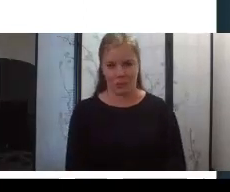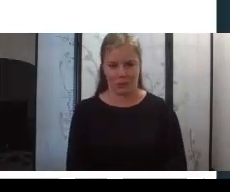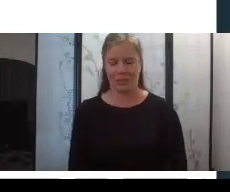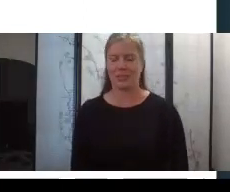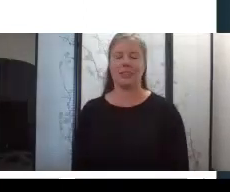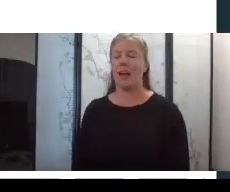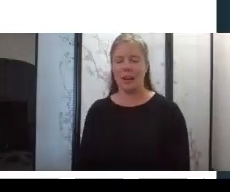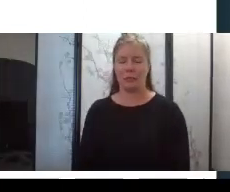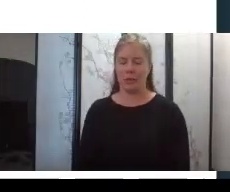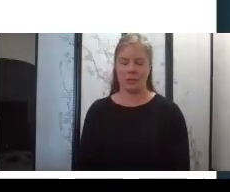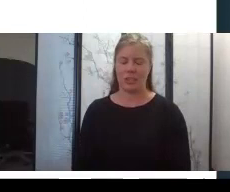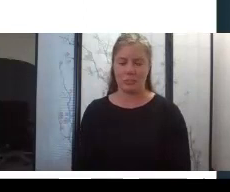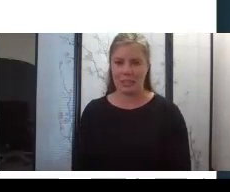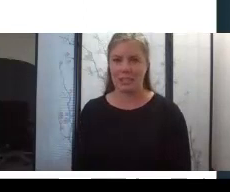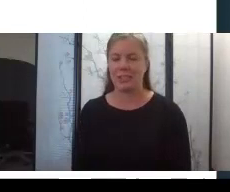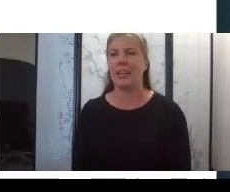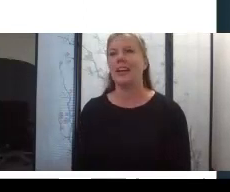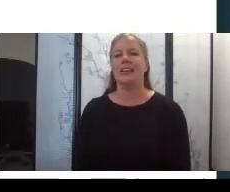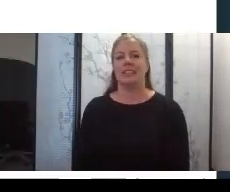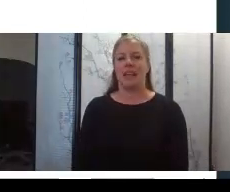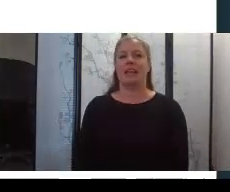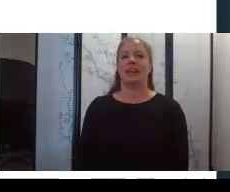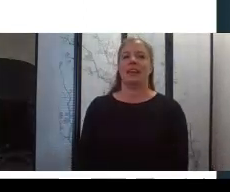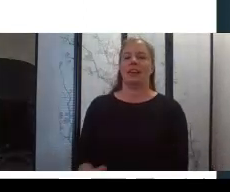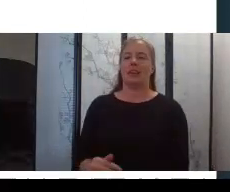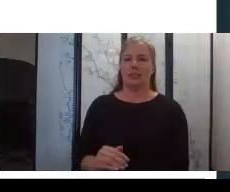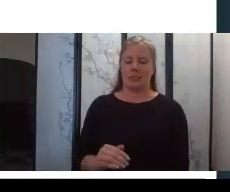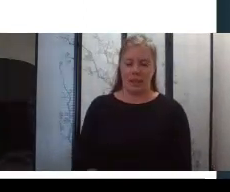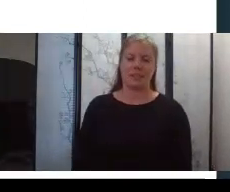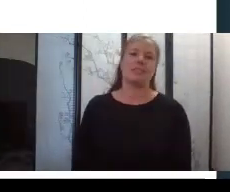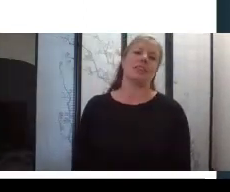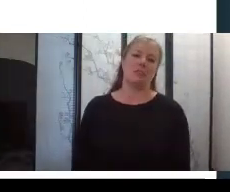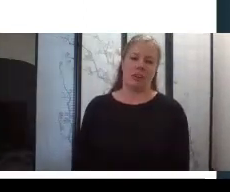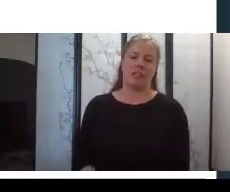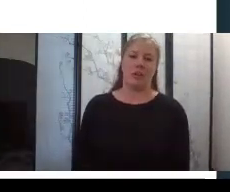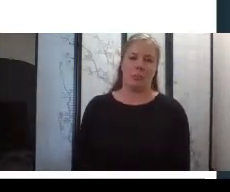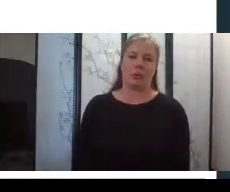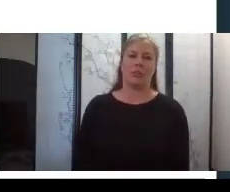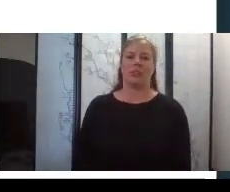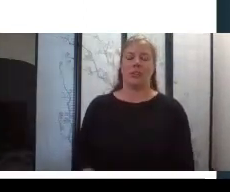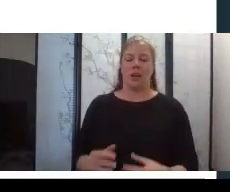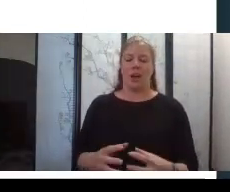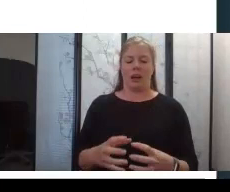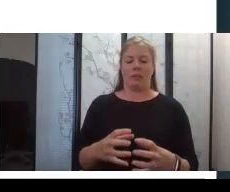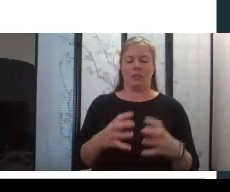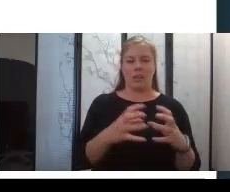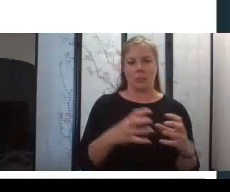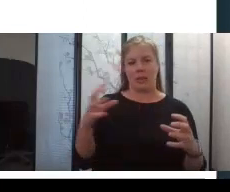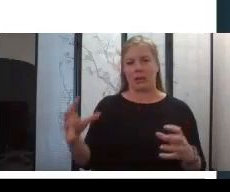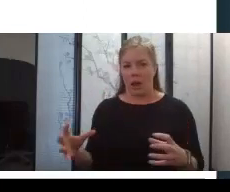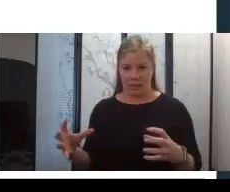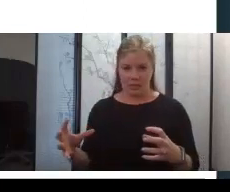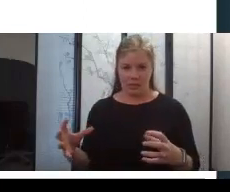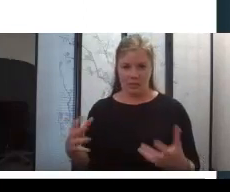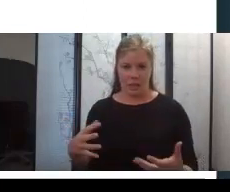action, modal. That's a lot of words just basically saying ASL is very typical of